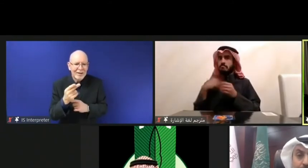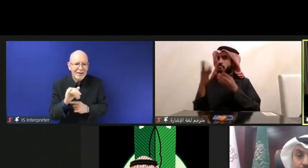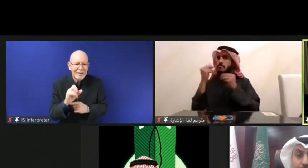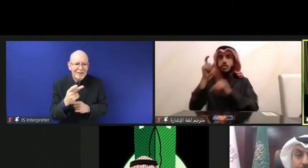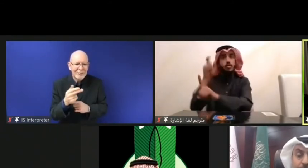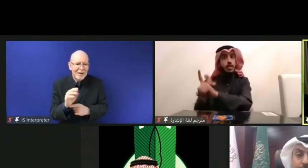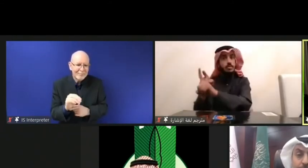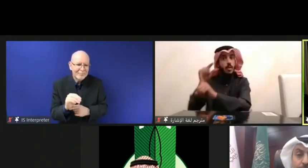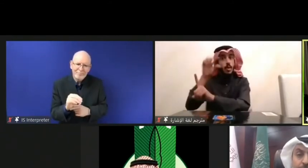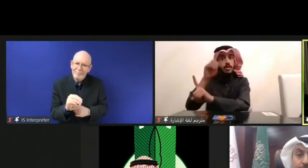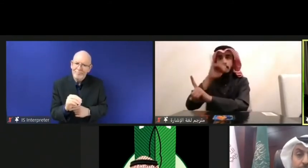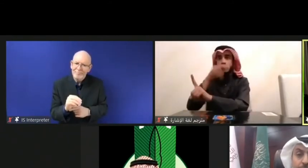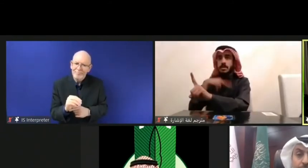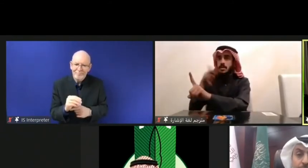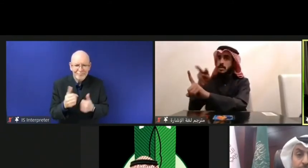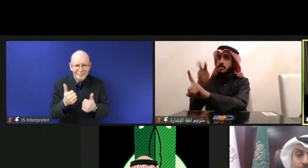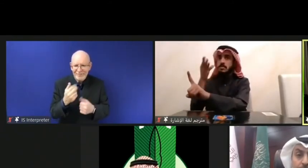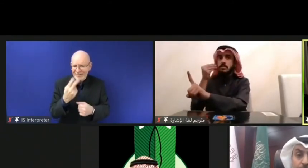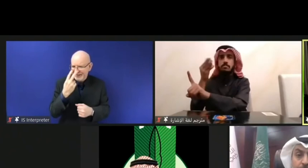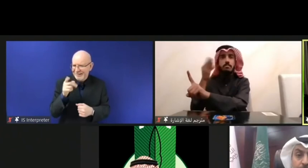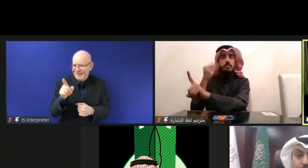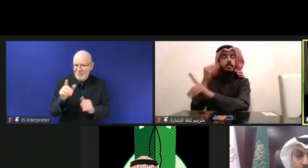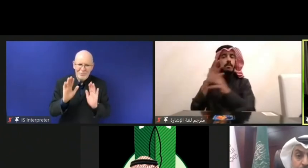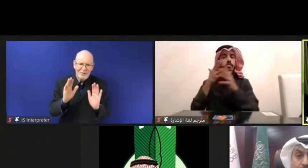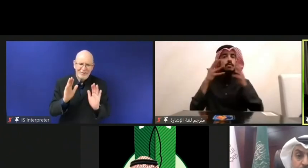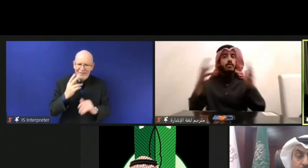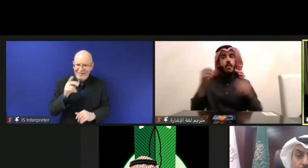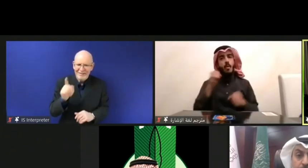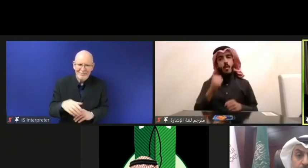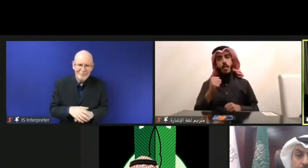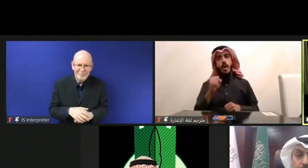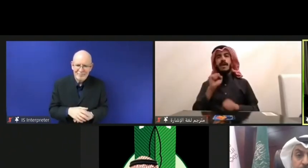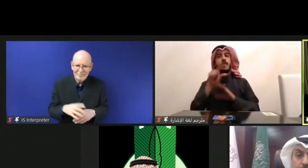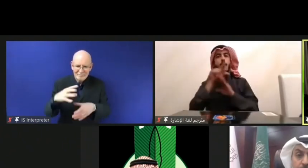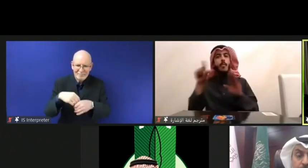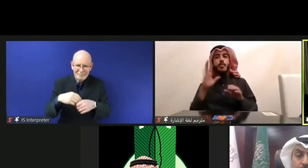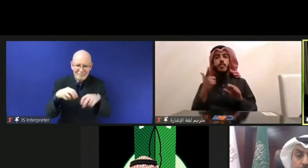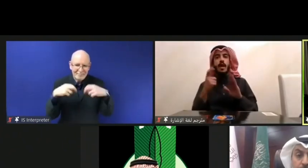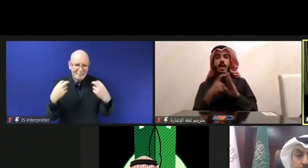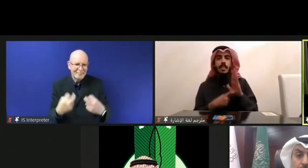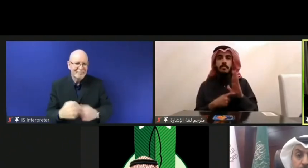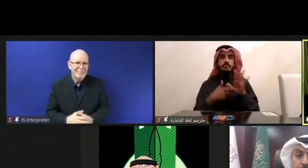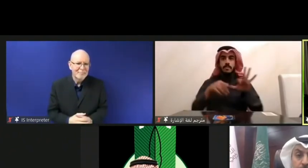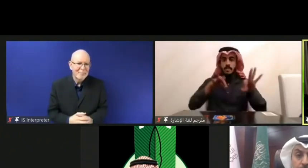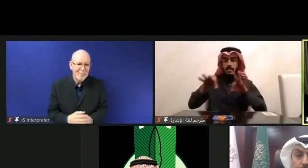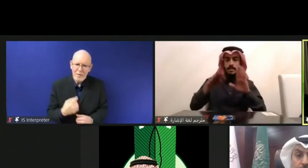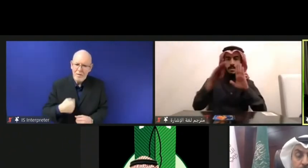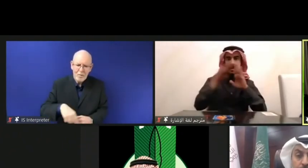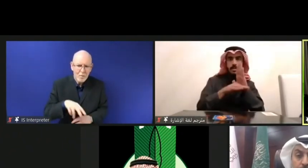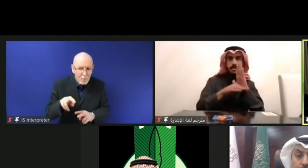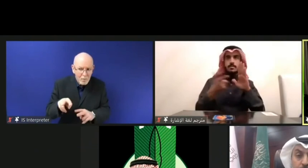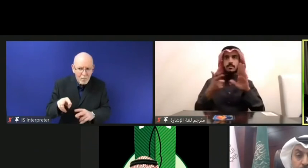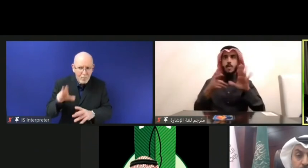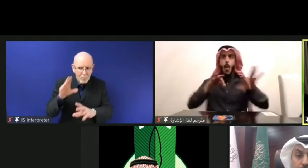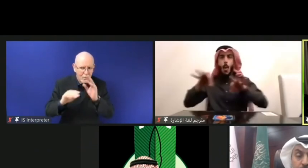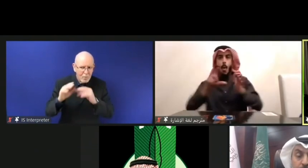Hisham, specifically when it comes to regulations and policies and procedures that the government is trying